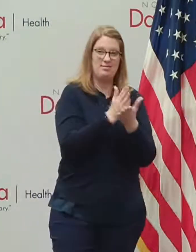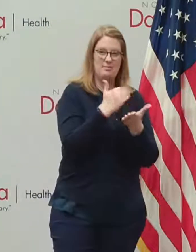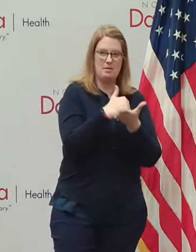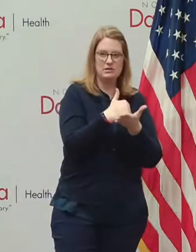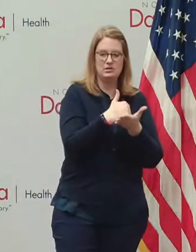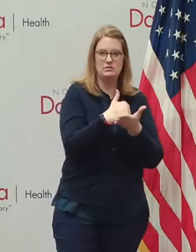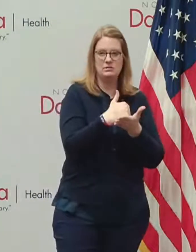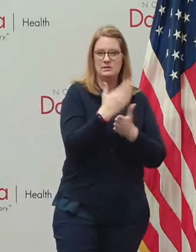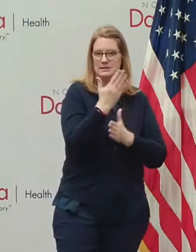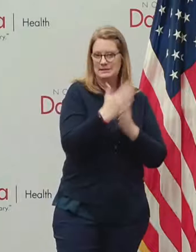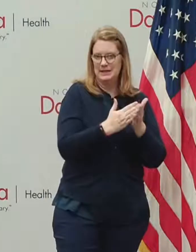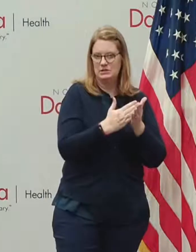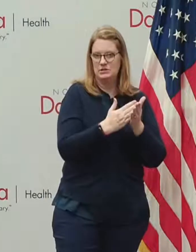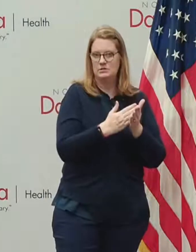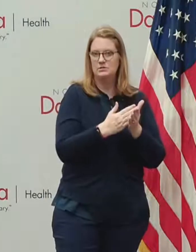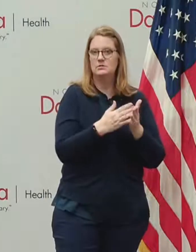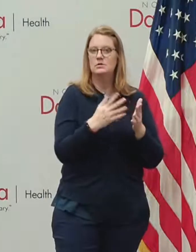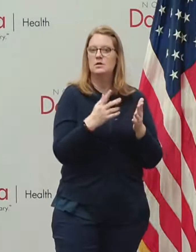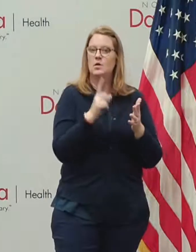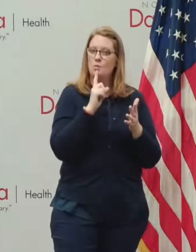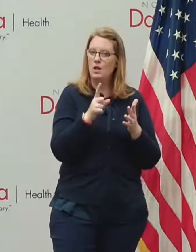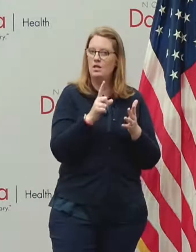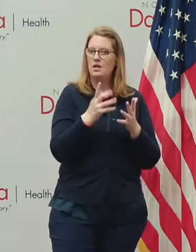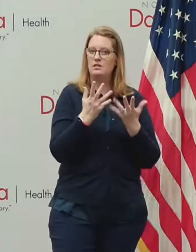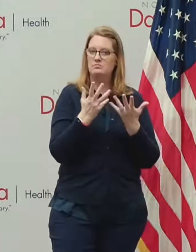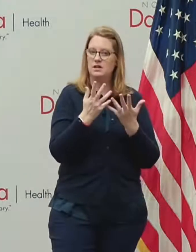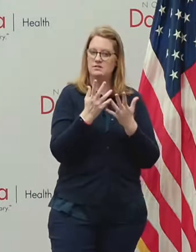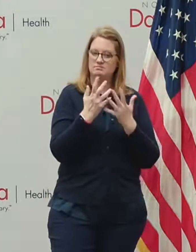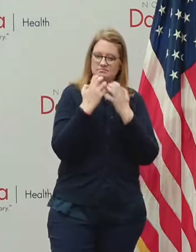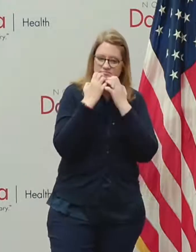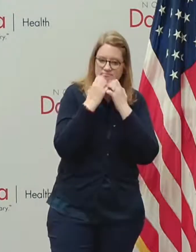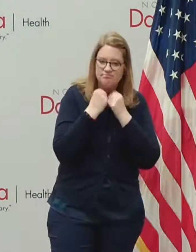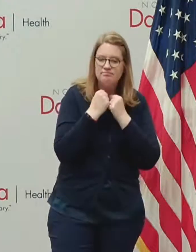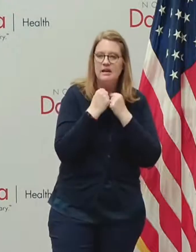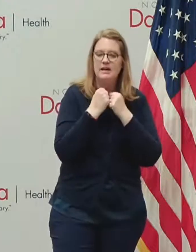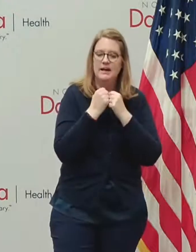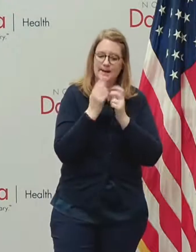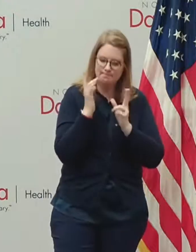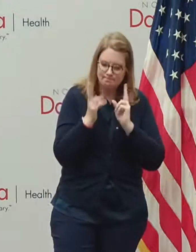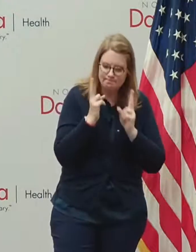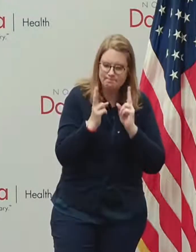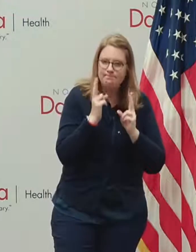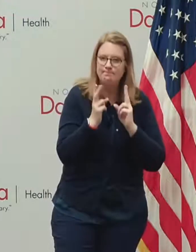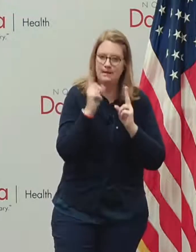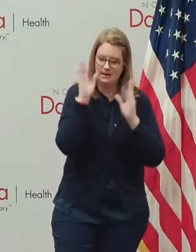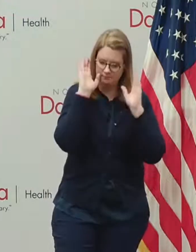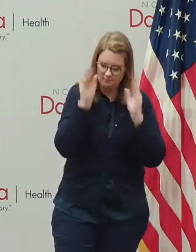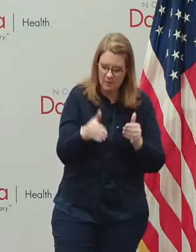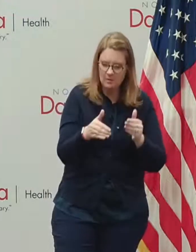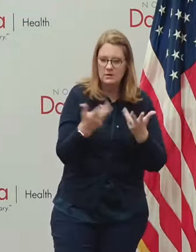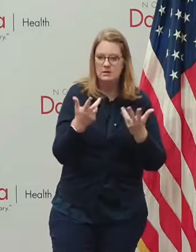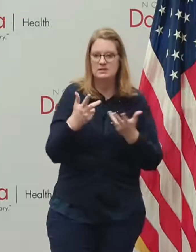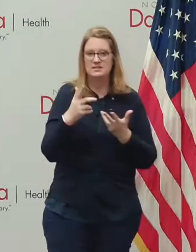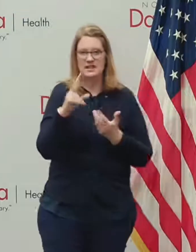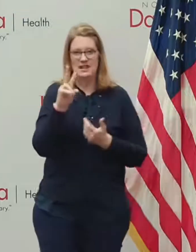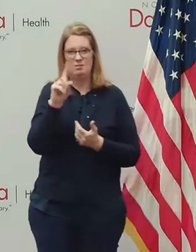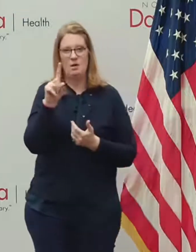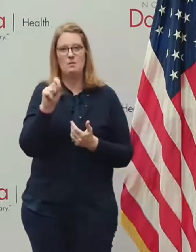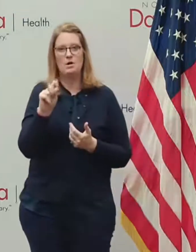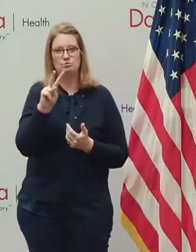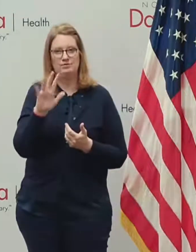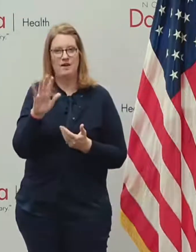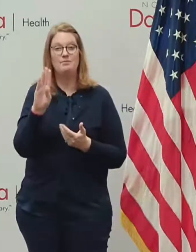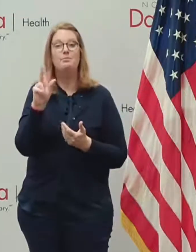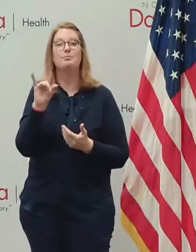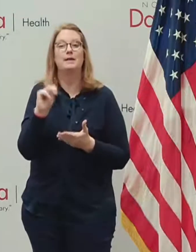work to act with both care and expediency to allocate North Dakota's $1.25 billion share of the CARES